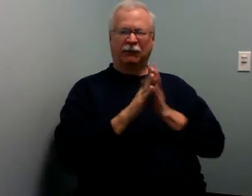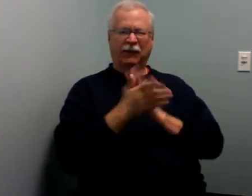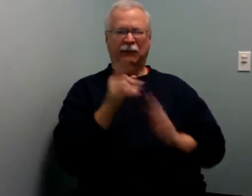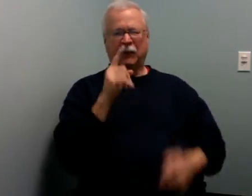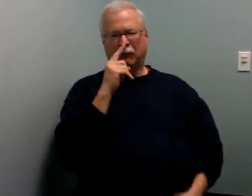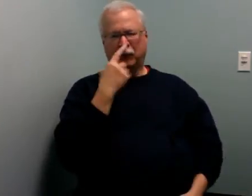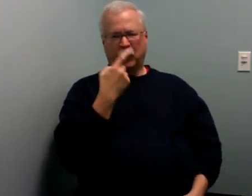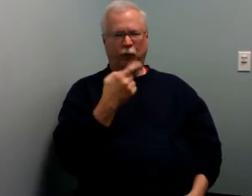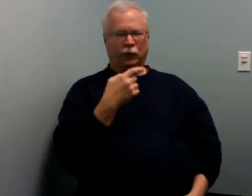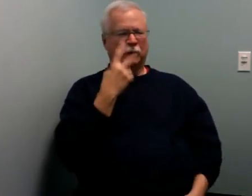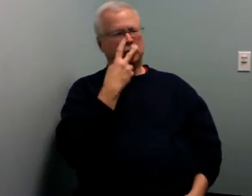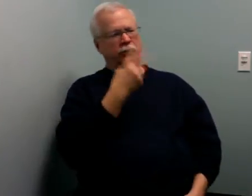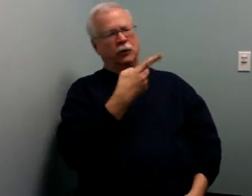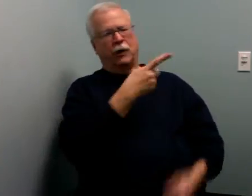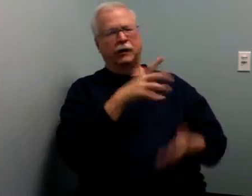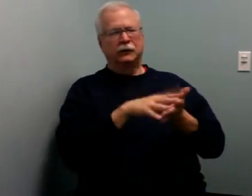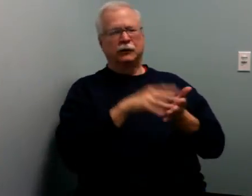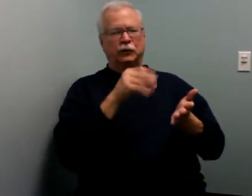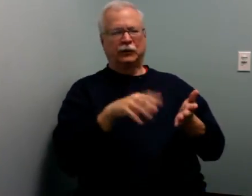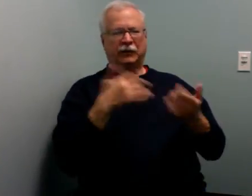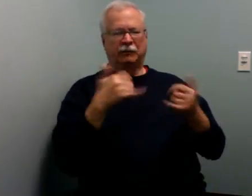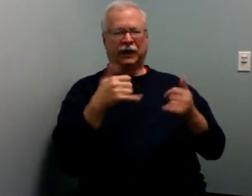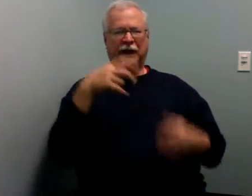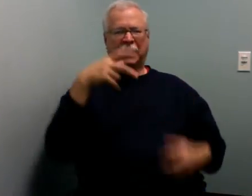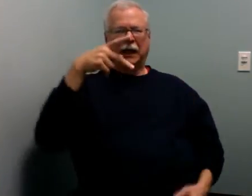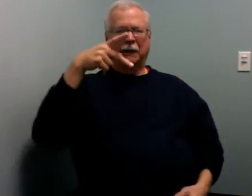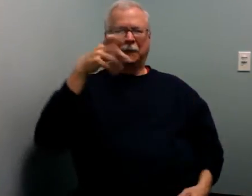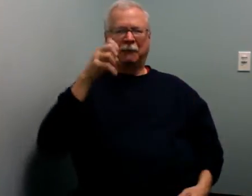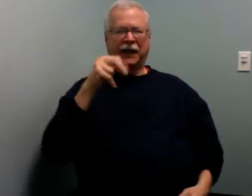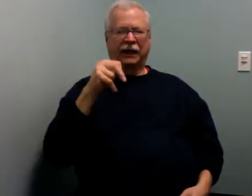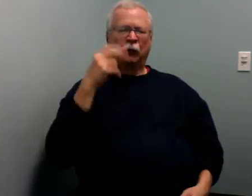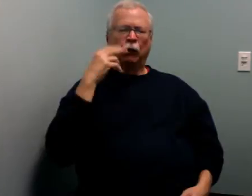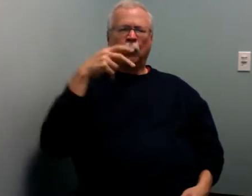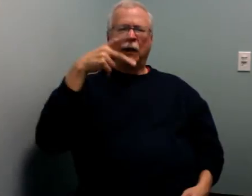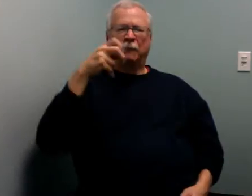day, I became extremely bored watching the students.